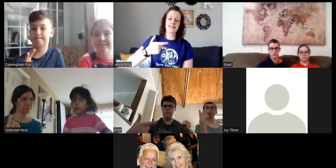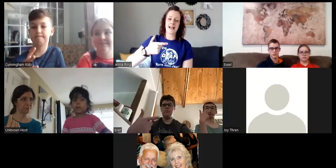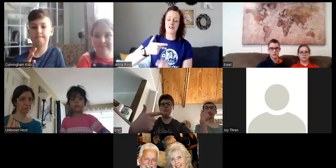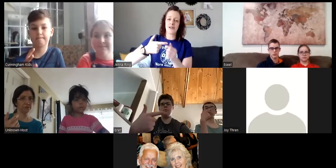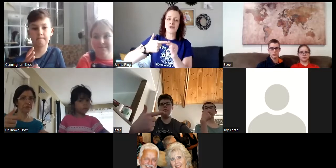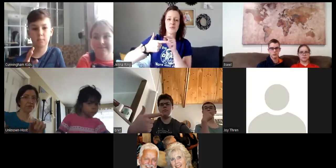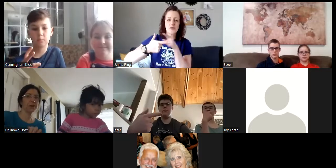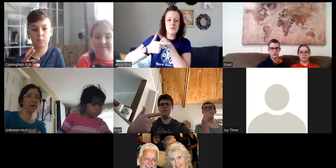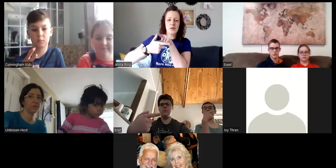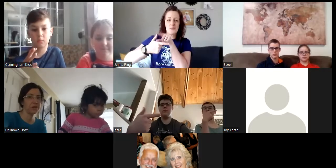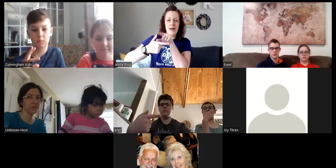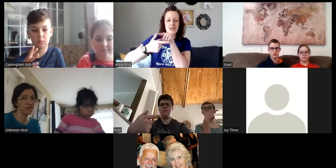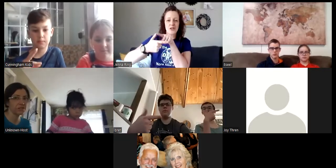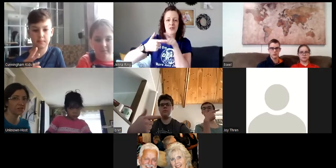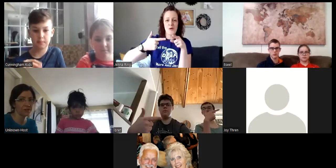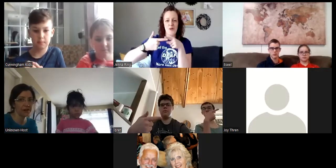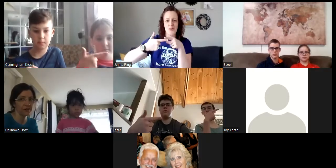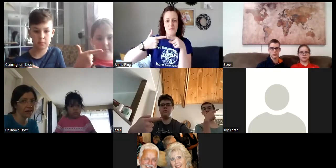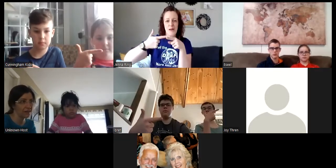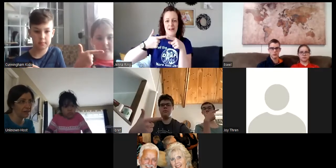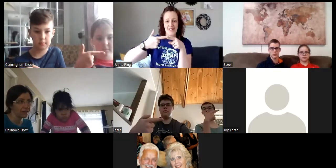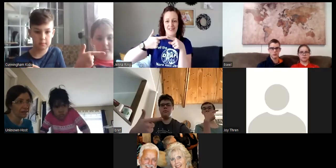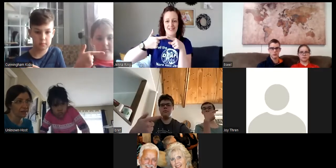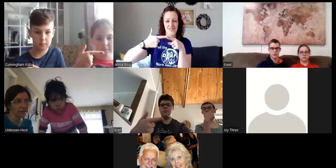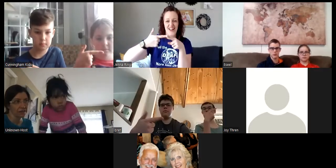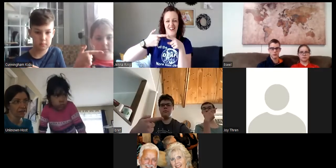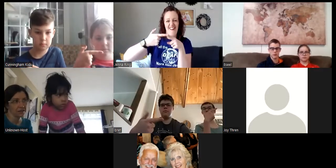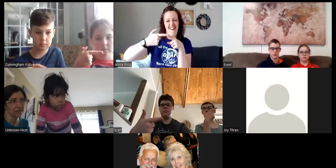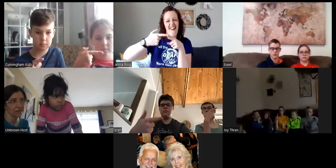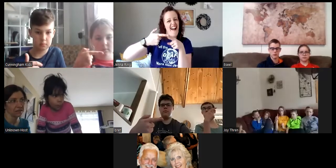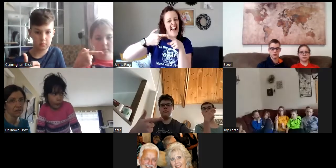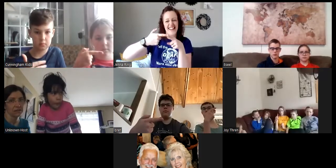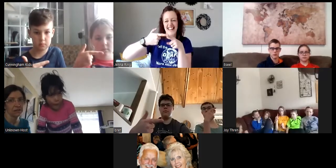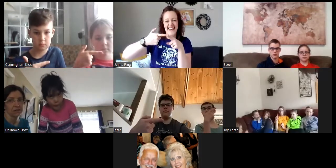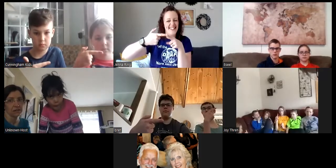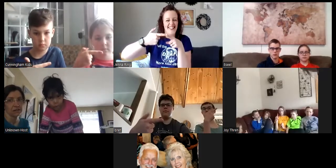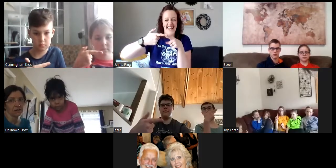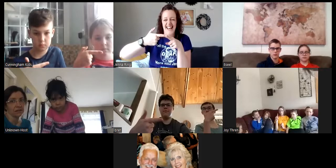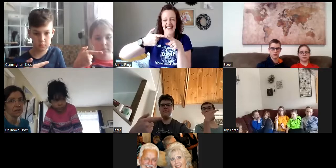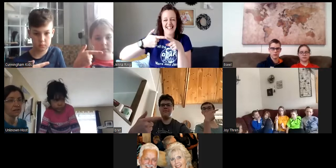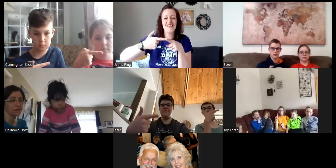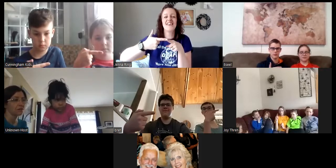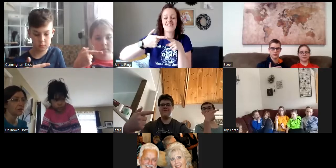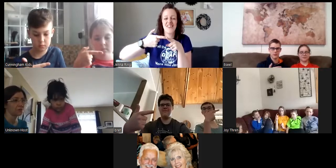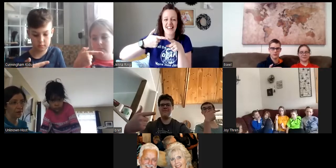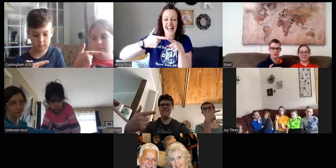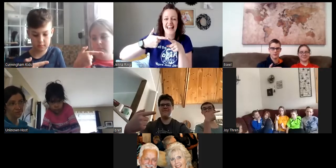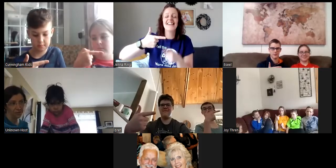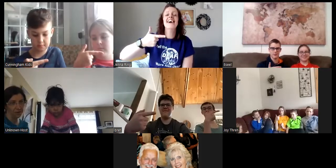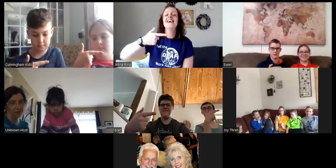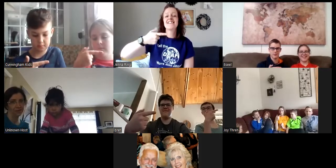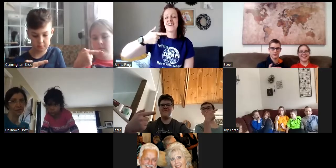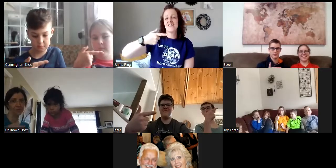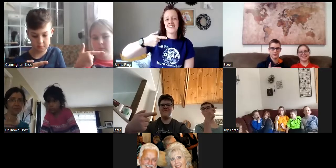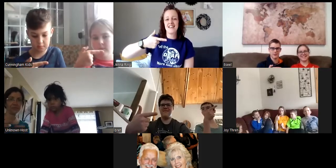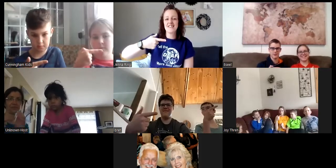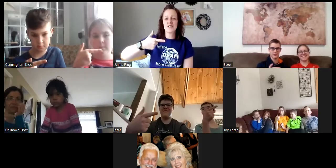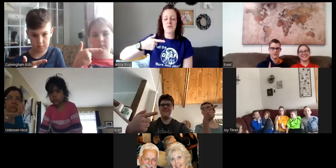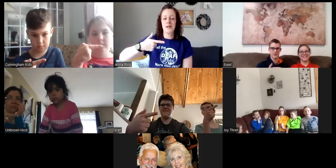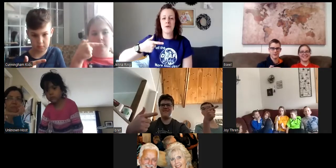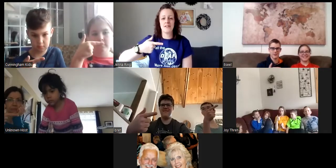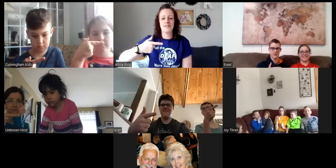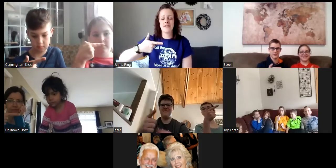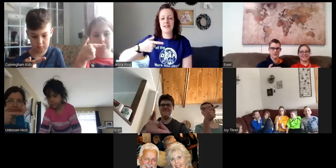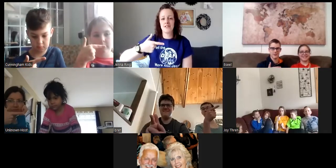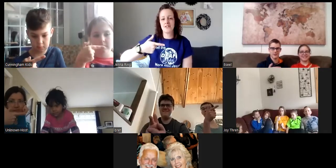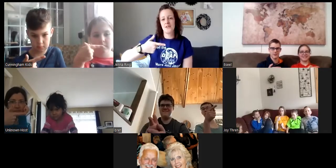can't do it exactly right. You're supposed to be able to bend your thumb without bending this finger. I can't do that. But if you can, so this